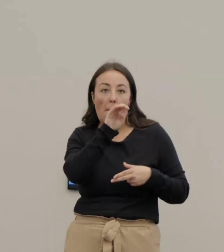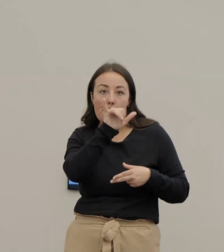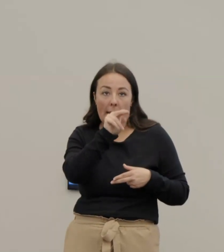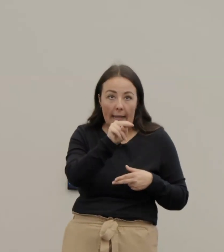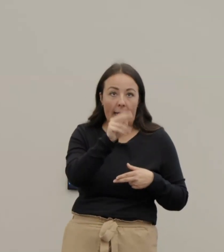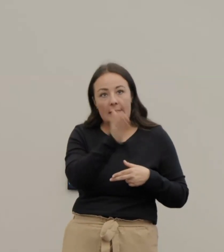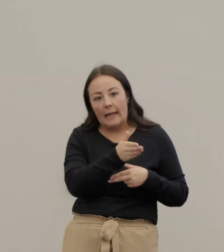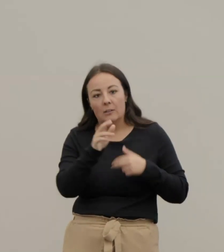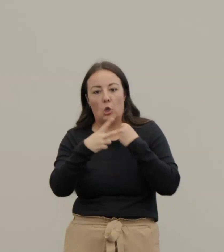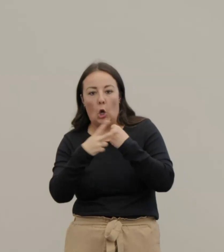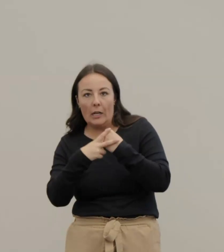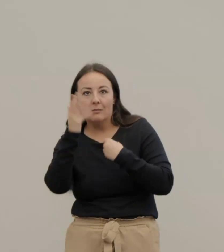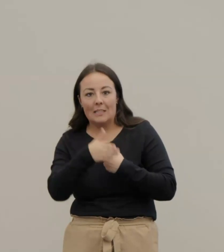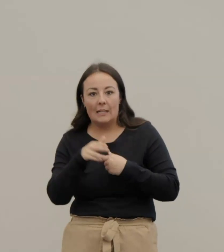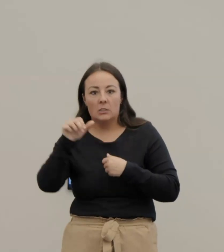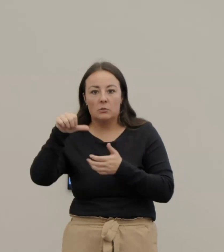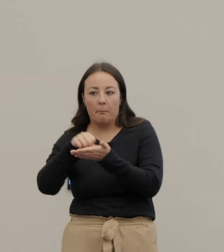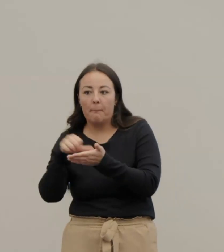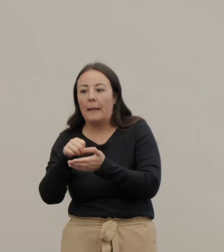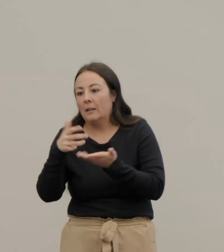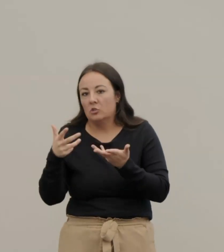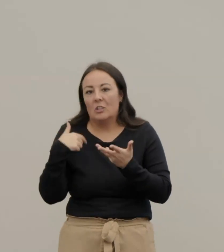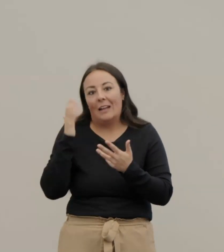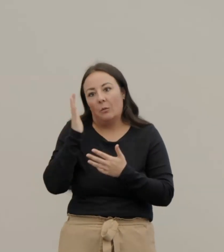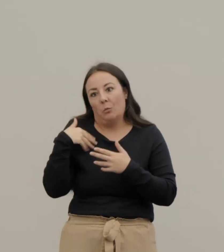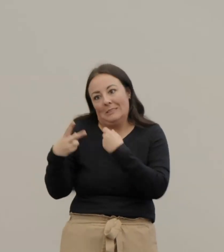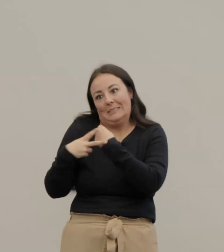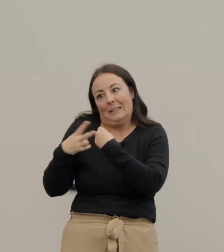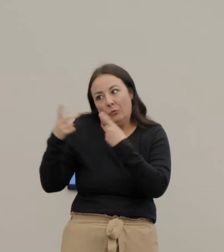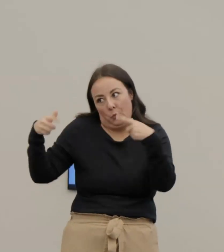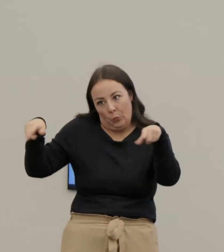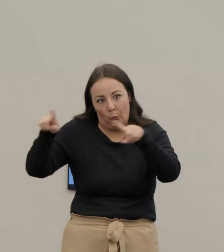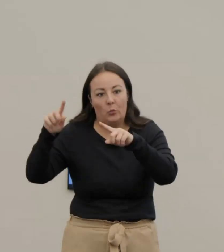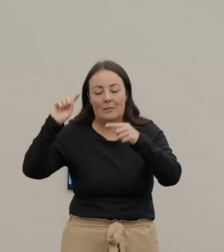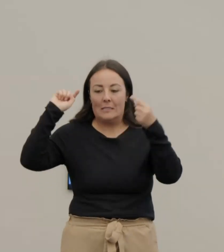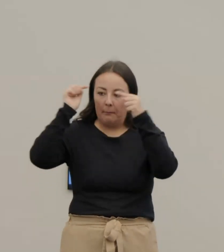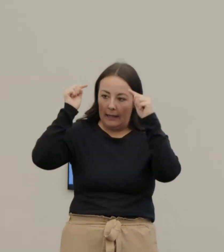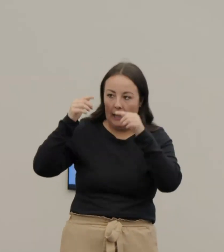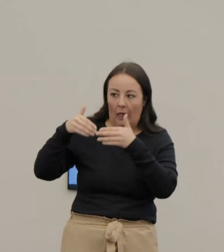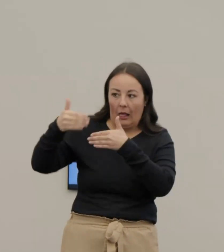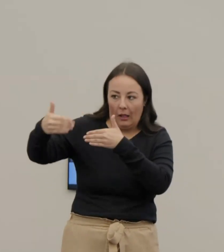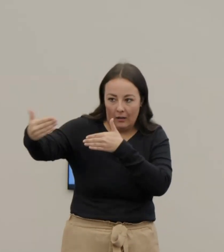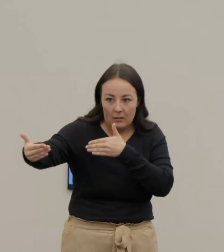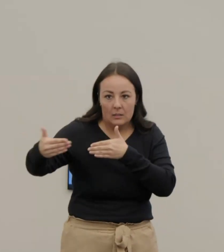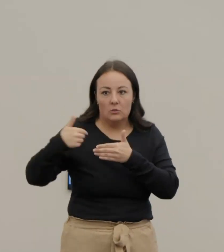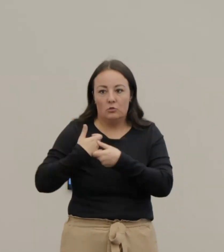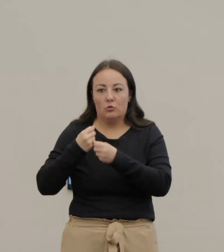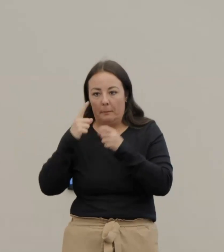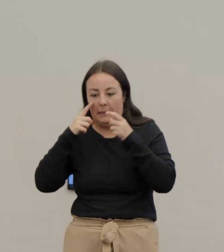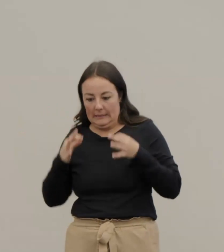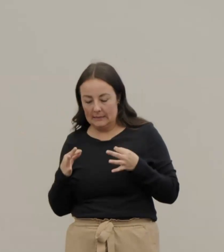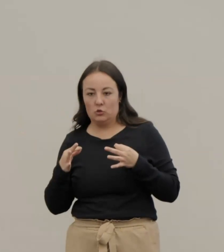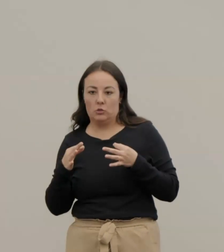/archive/page or subdirectory is going to save you so much headache going forward as you start making these decisions.